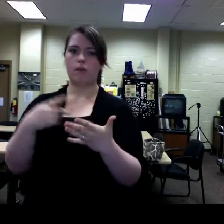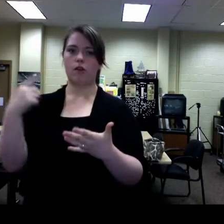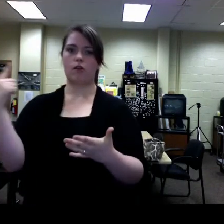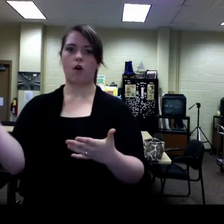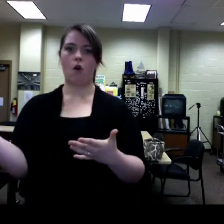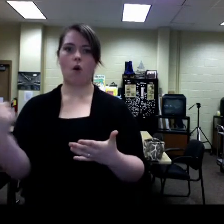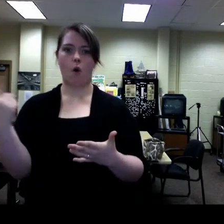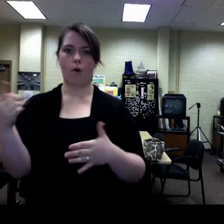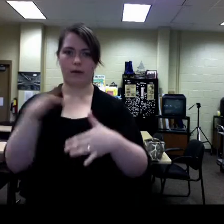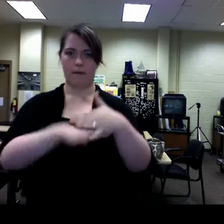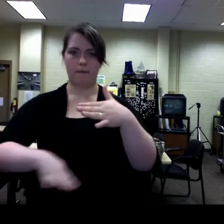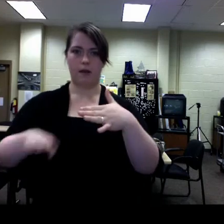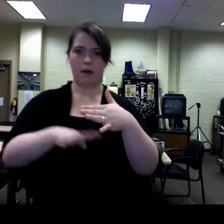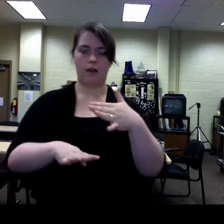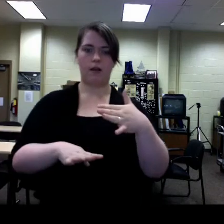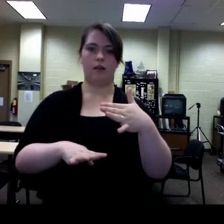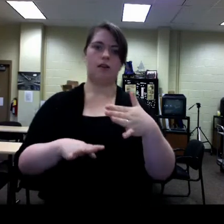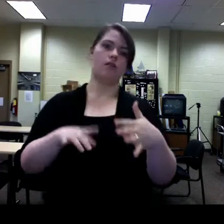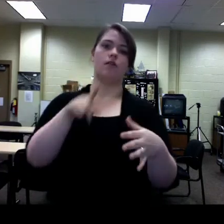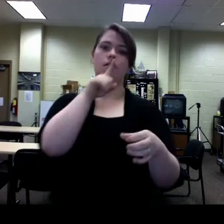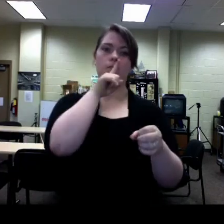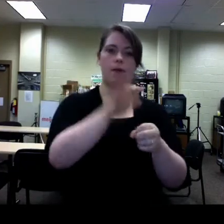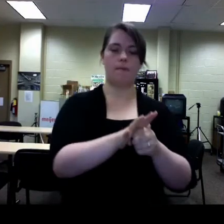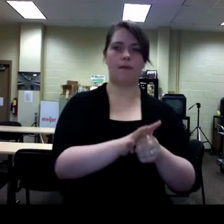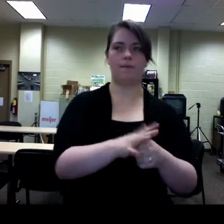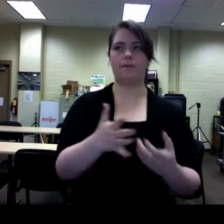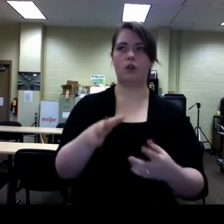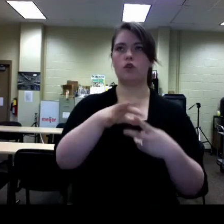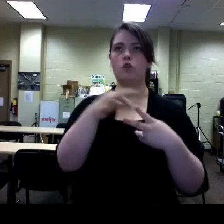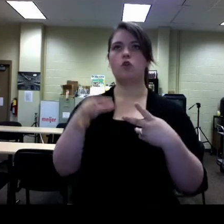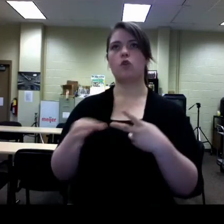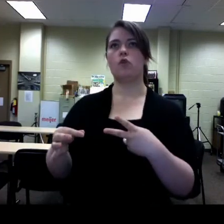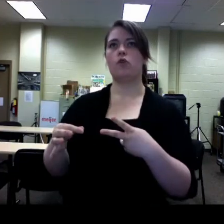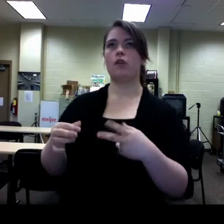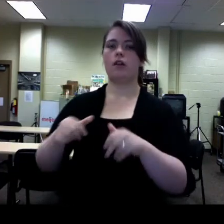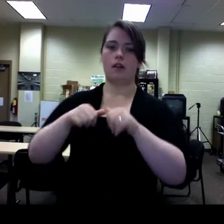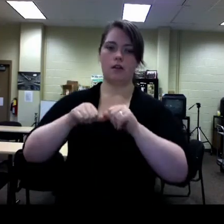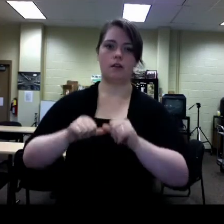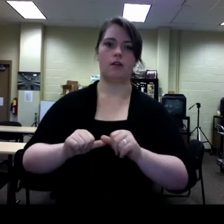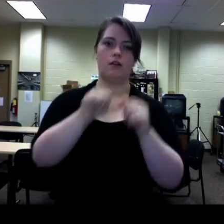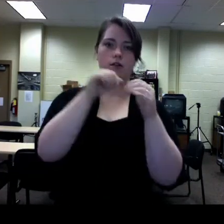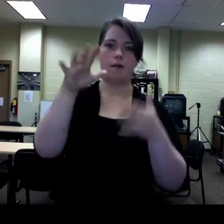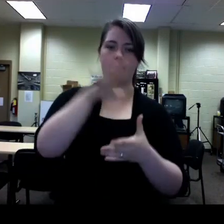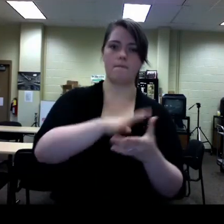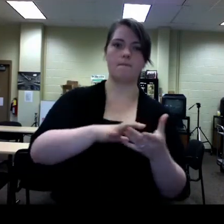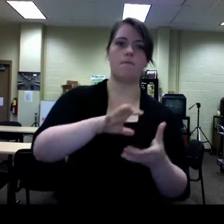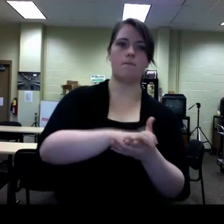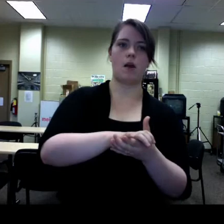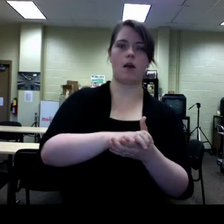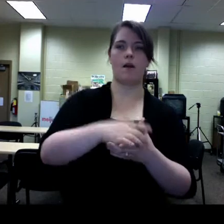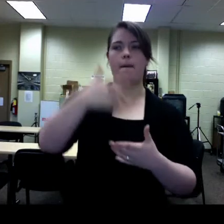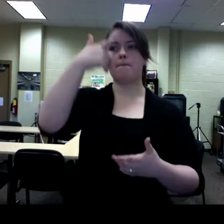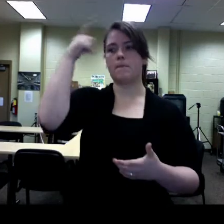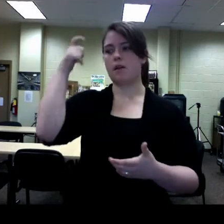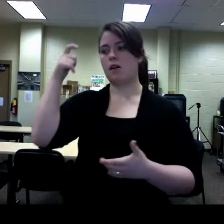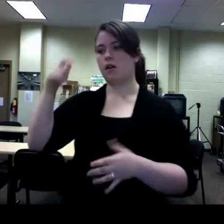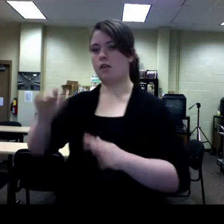family. You're choosing to stay married because of financial reasons. There are other examples of this. You